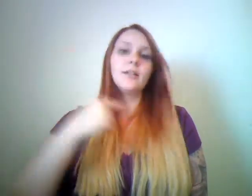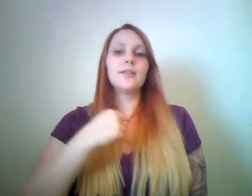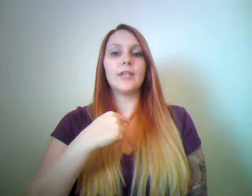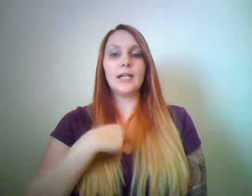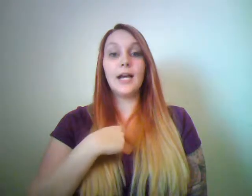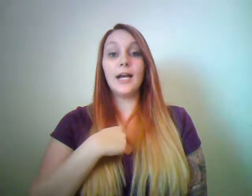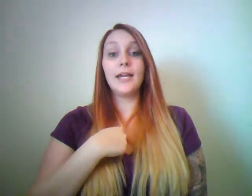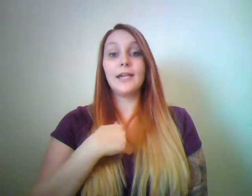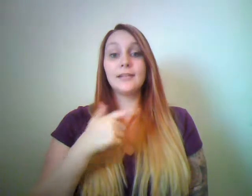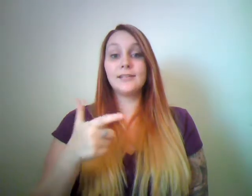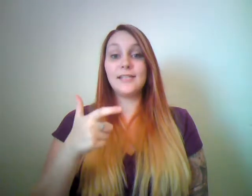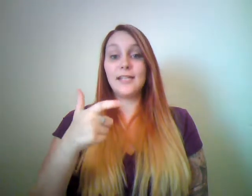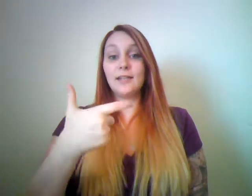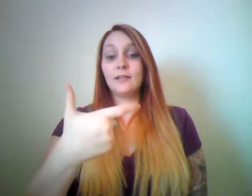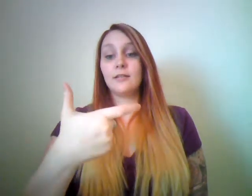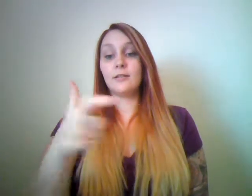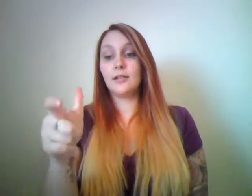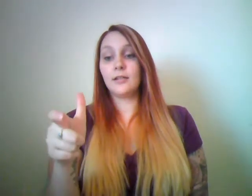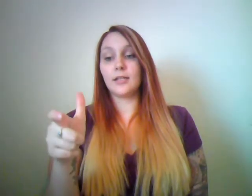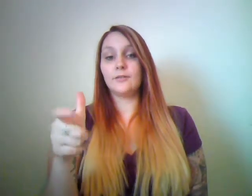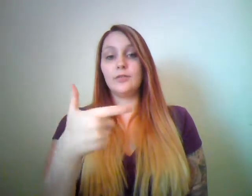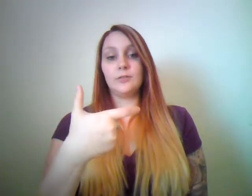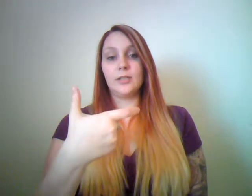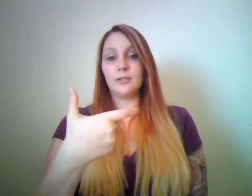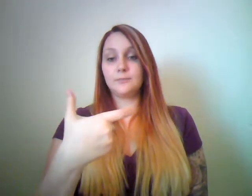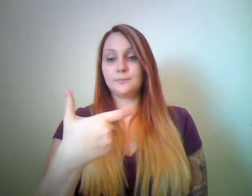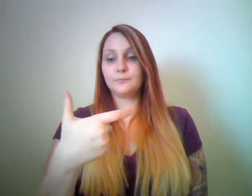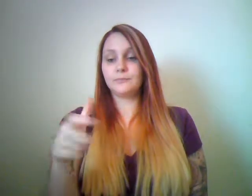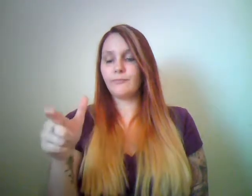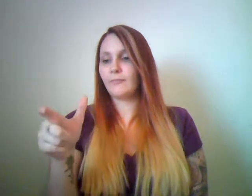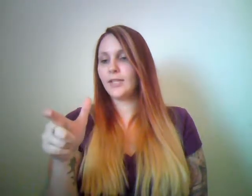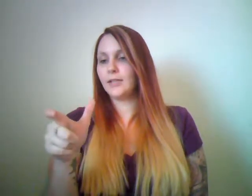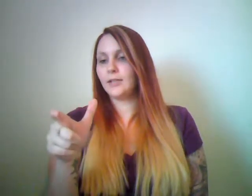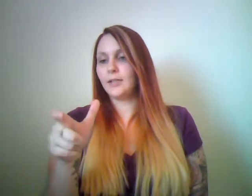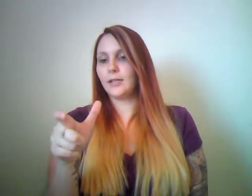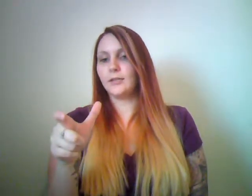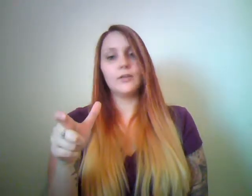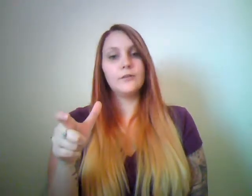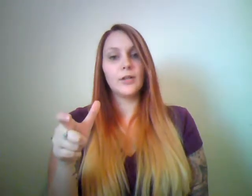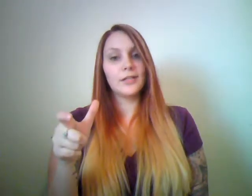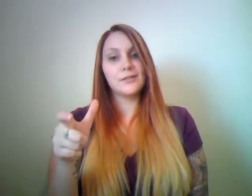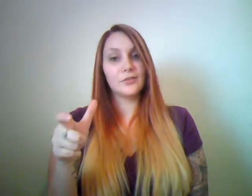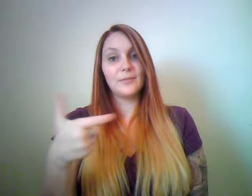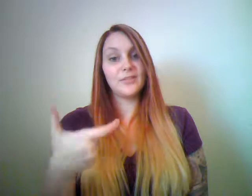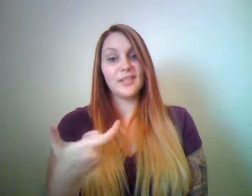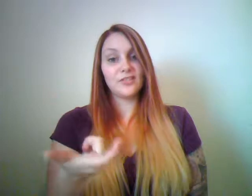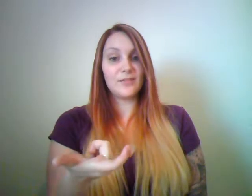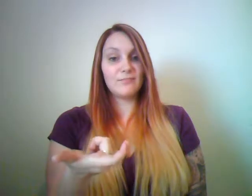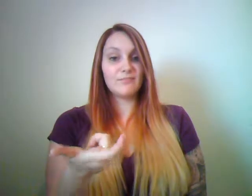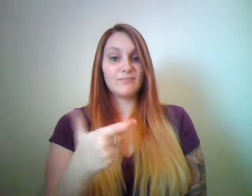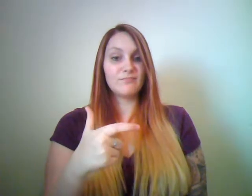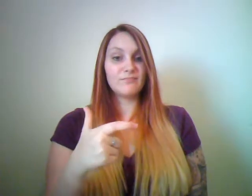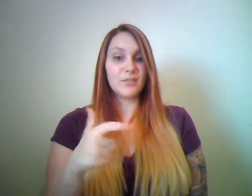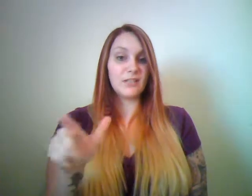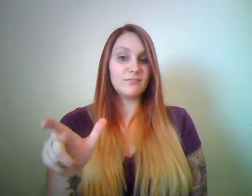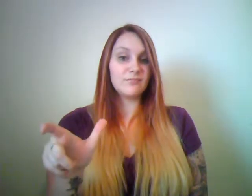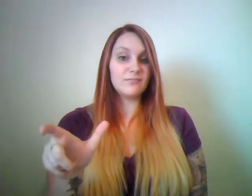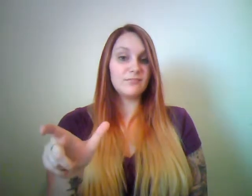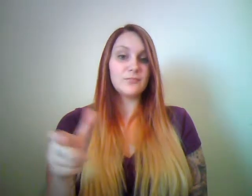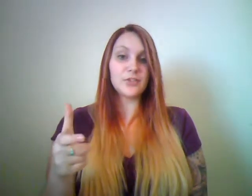That I sing, kind of do a, I don't even know how to describe this hand shape, but I'm sure you get